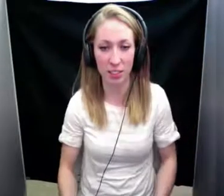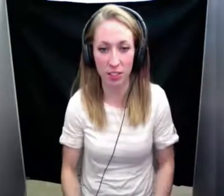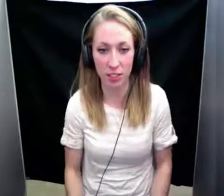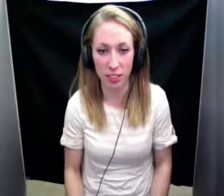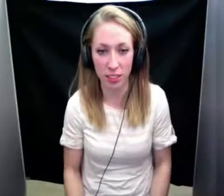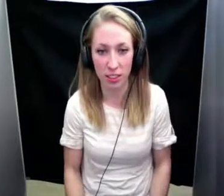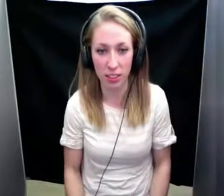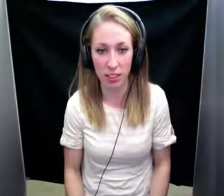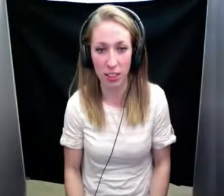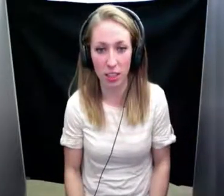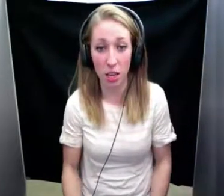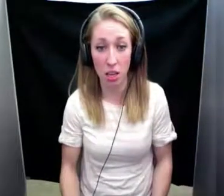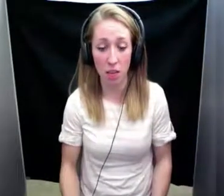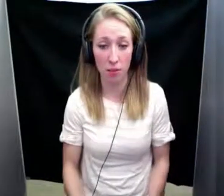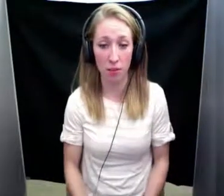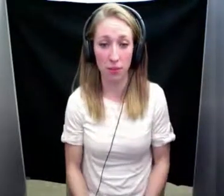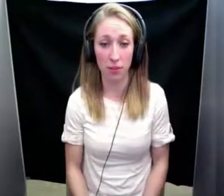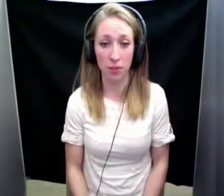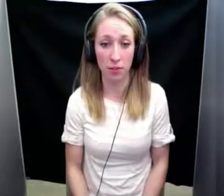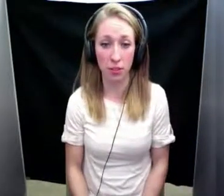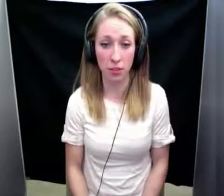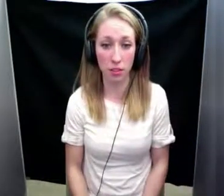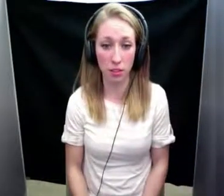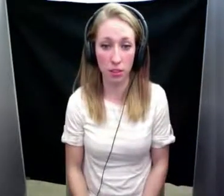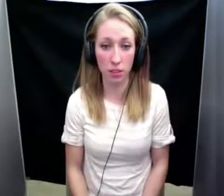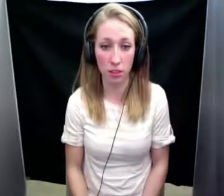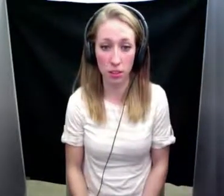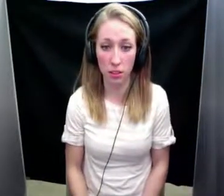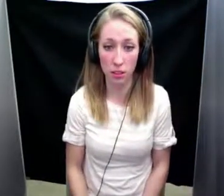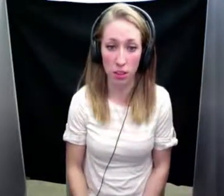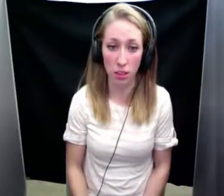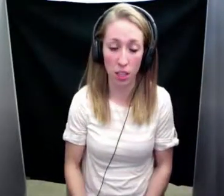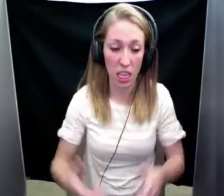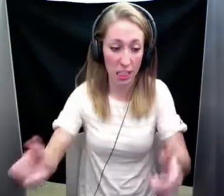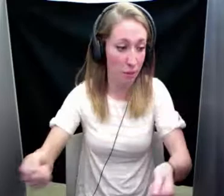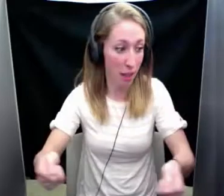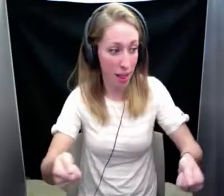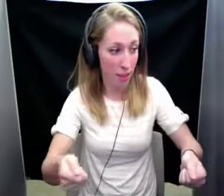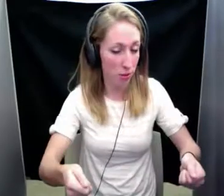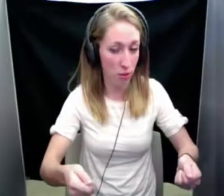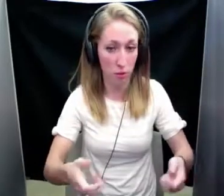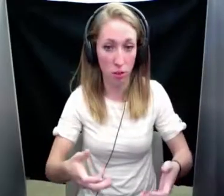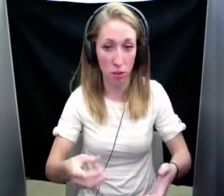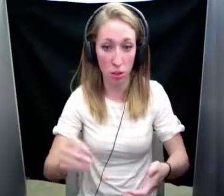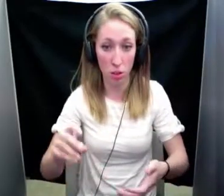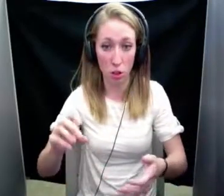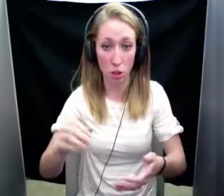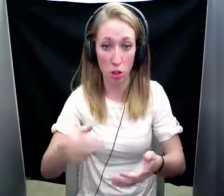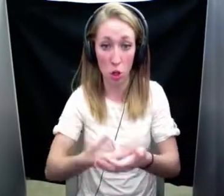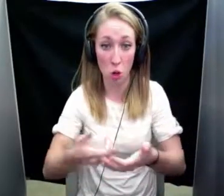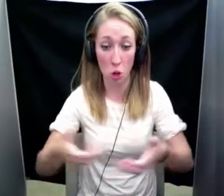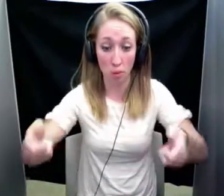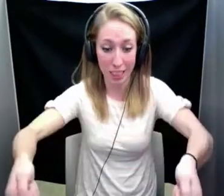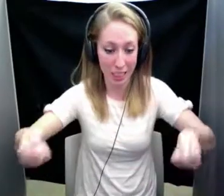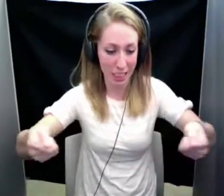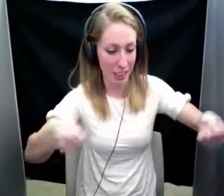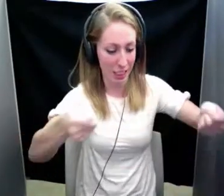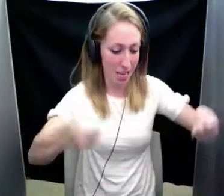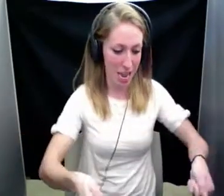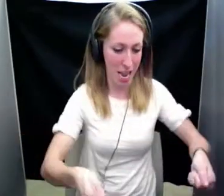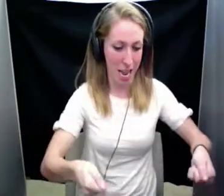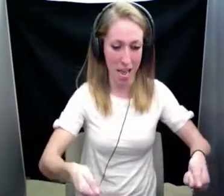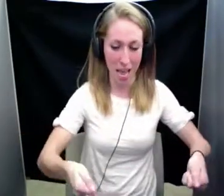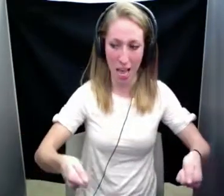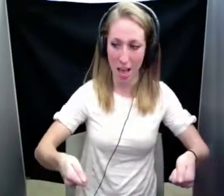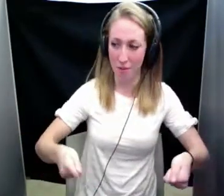over. But before he sat down, the Ash Lad said, "Hey, how about it? Why don't you and I have an eating